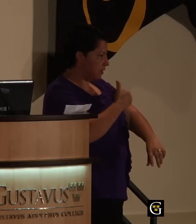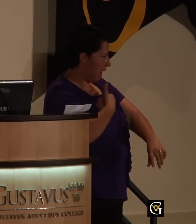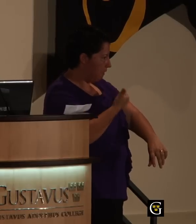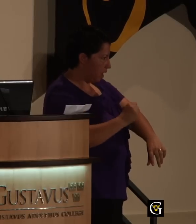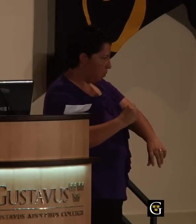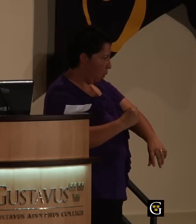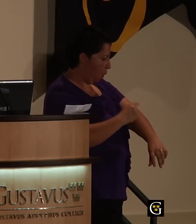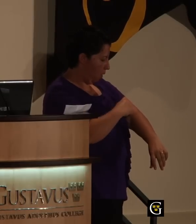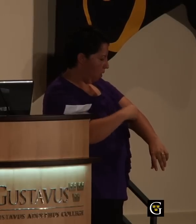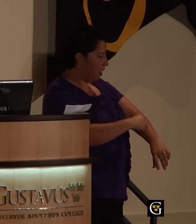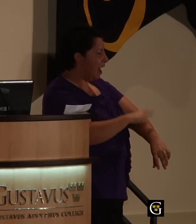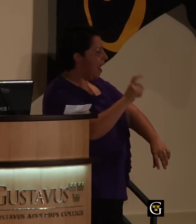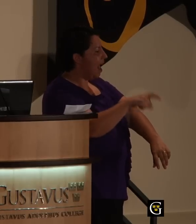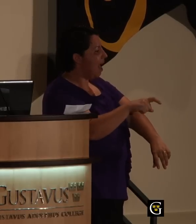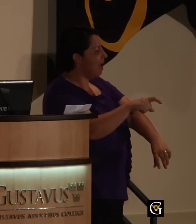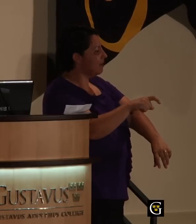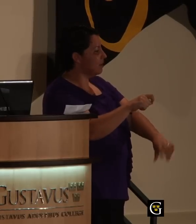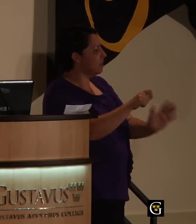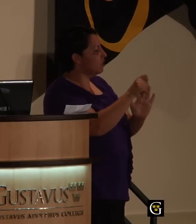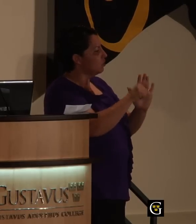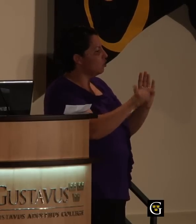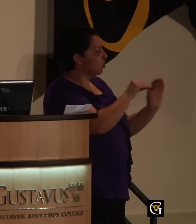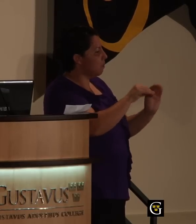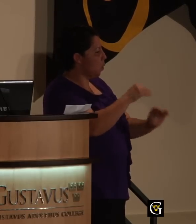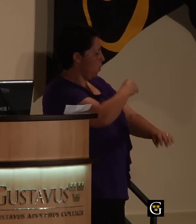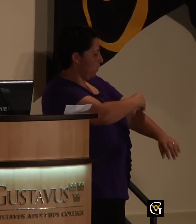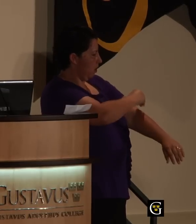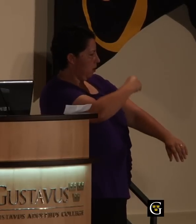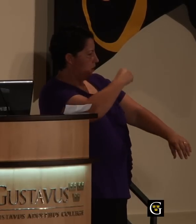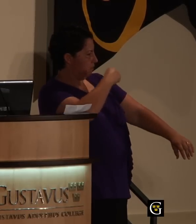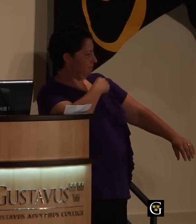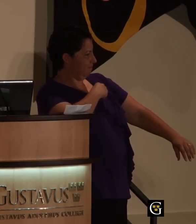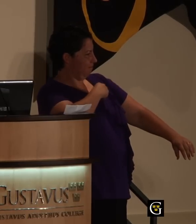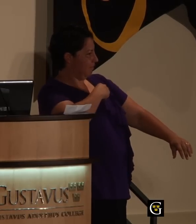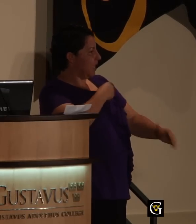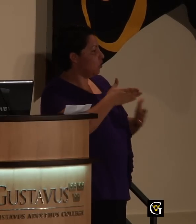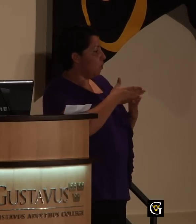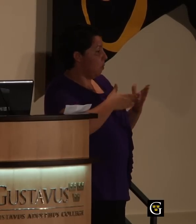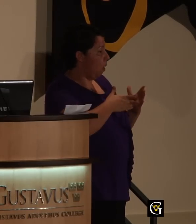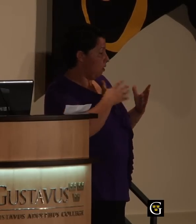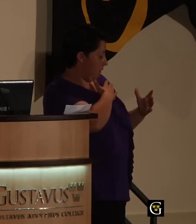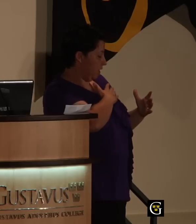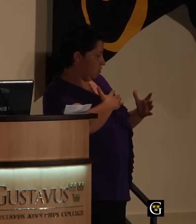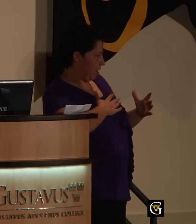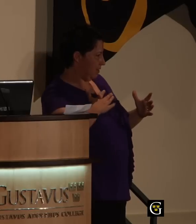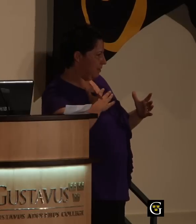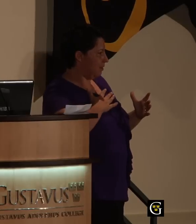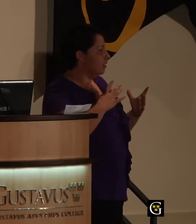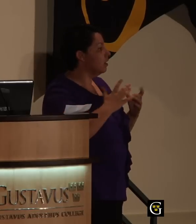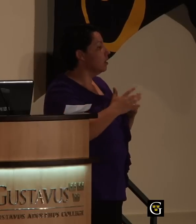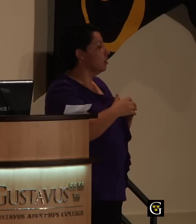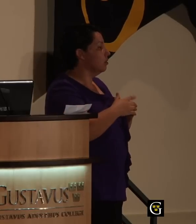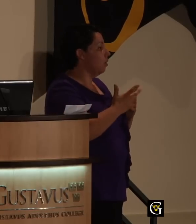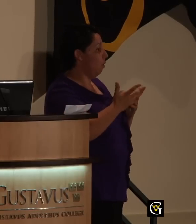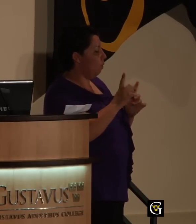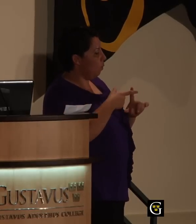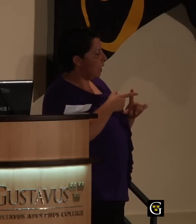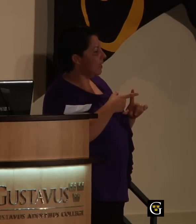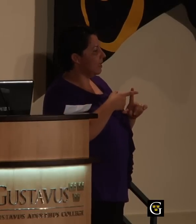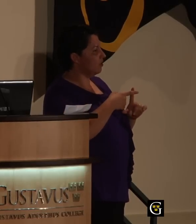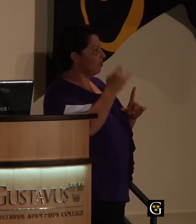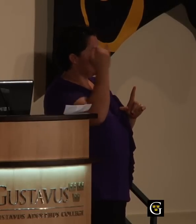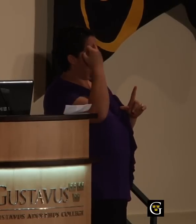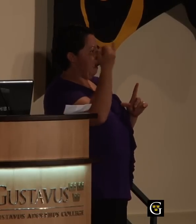been surgically moved into parts of his chest. So that when he mentally imagines, say, turning his